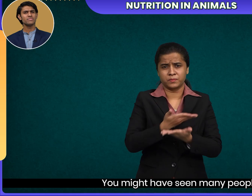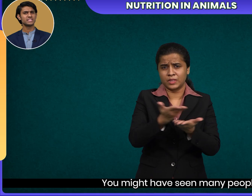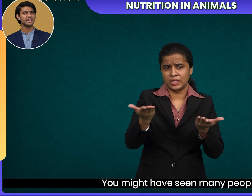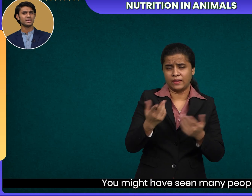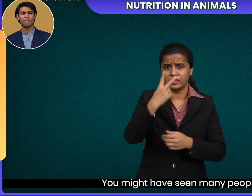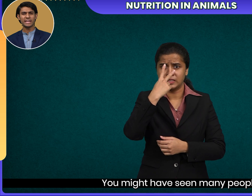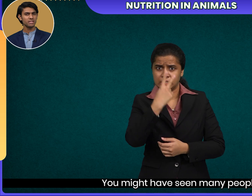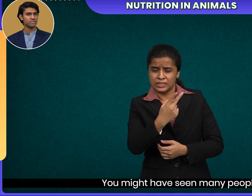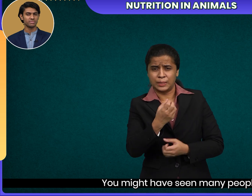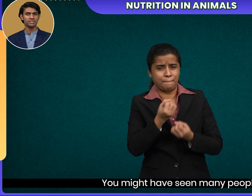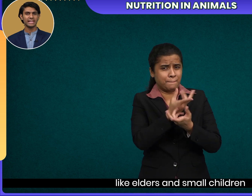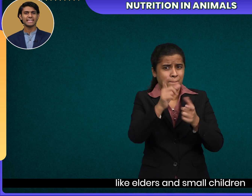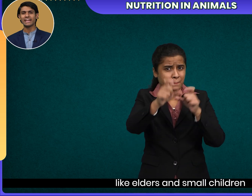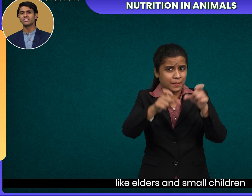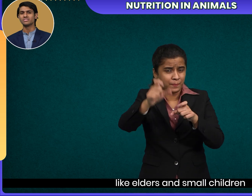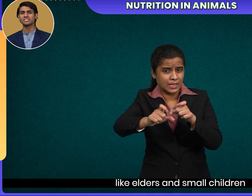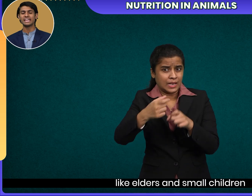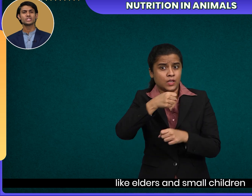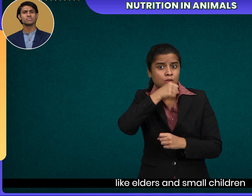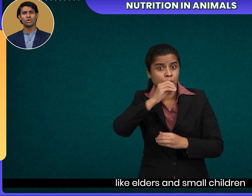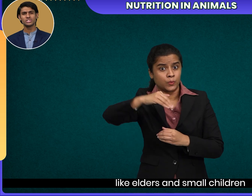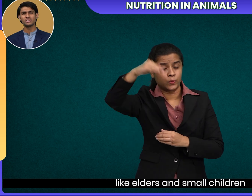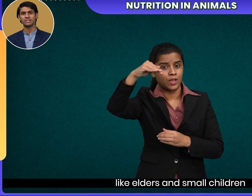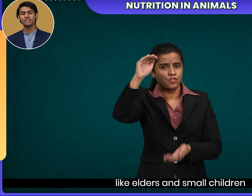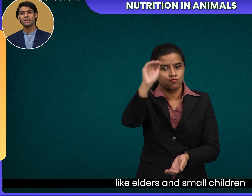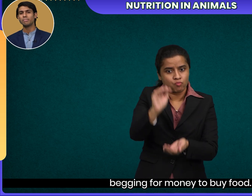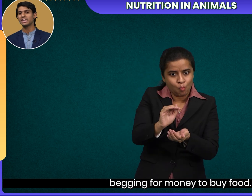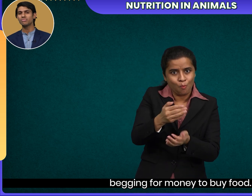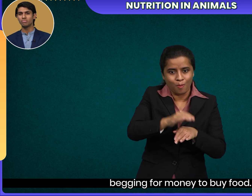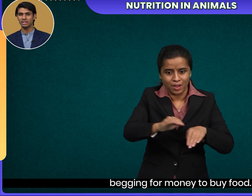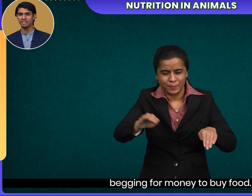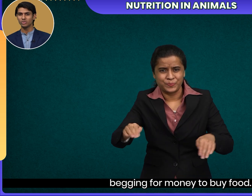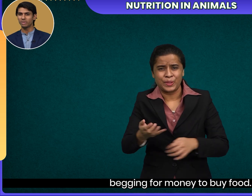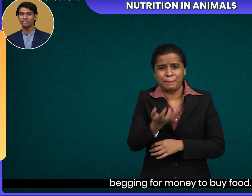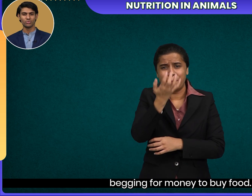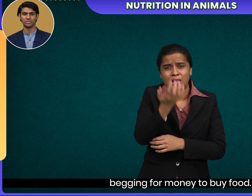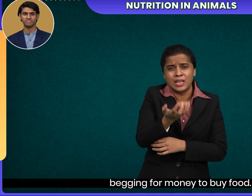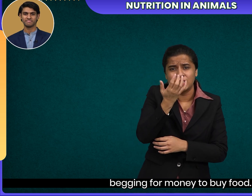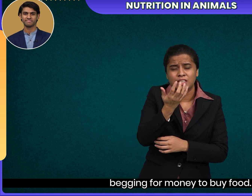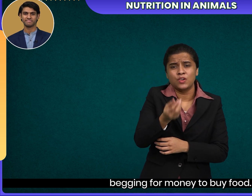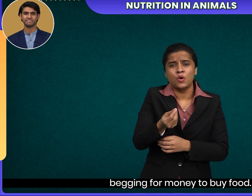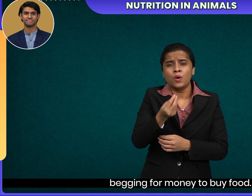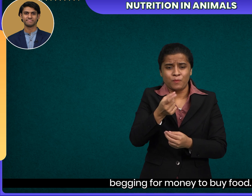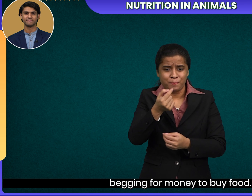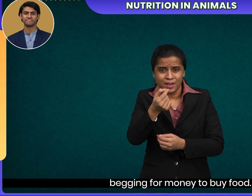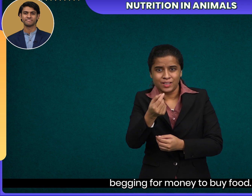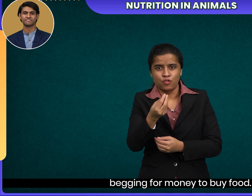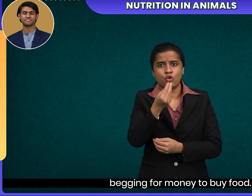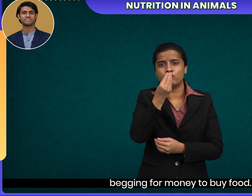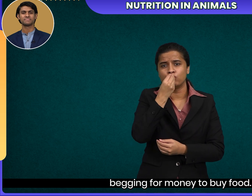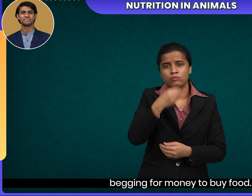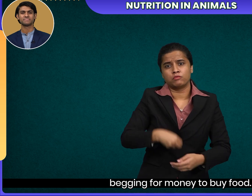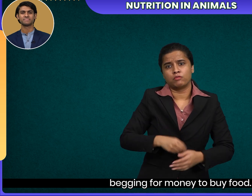You might have seen many people like elders and small children begging for money to buy food.